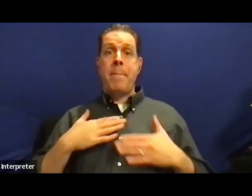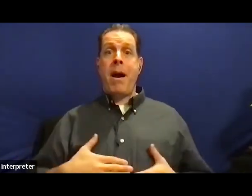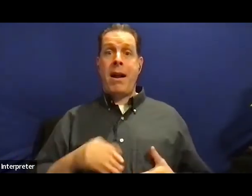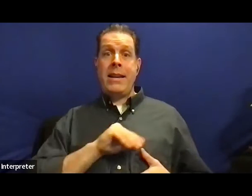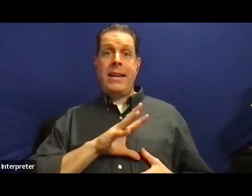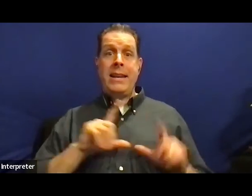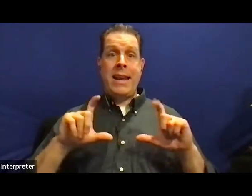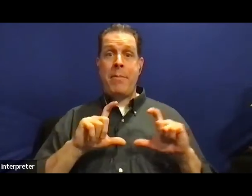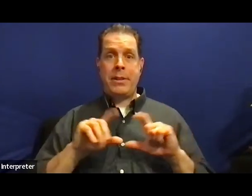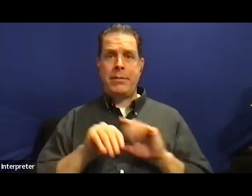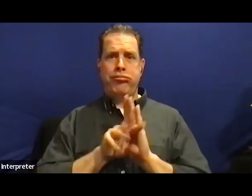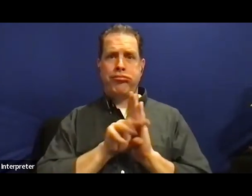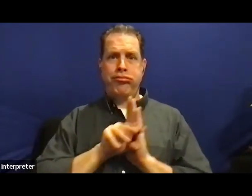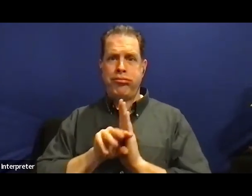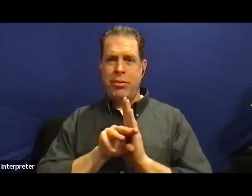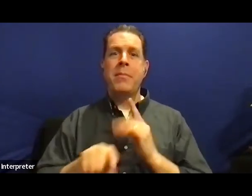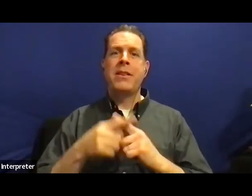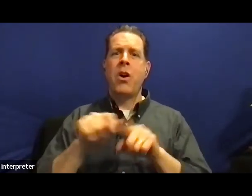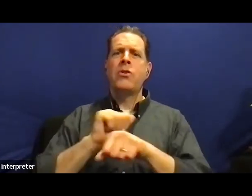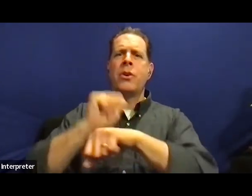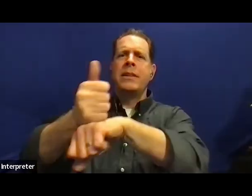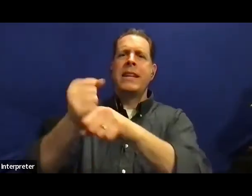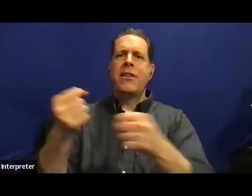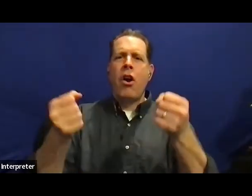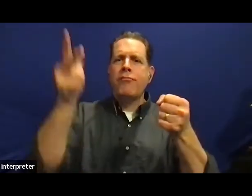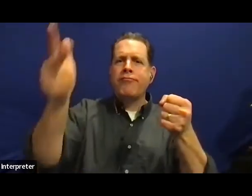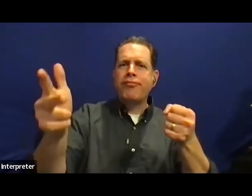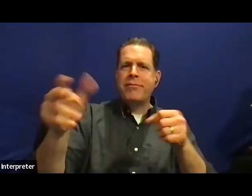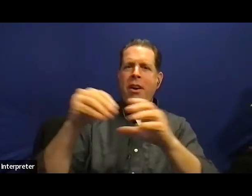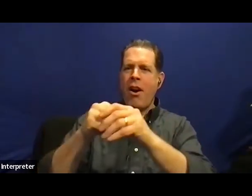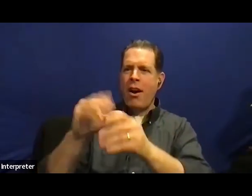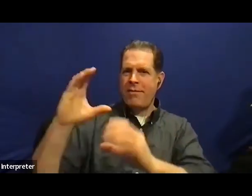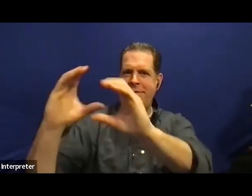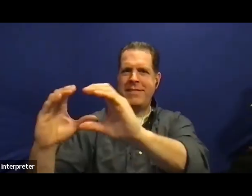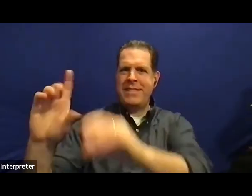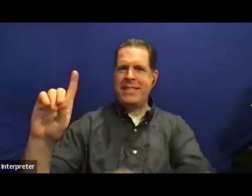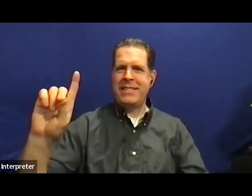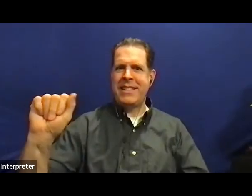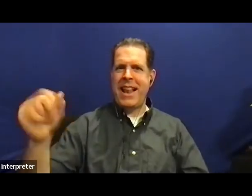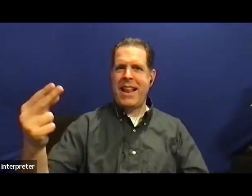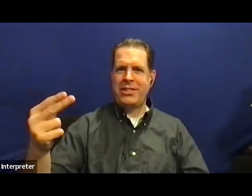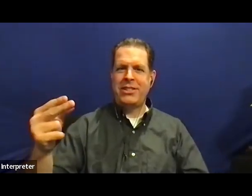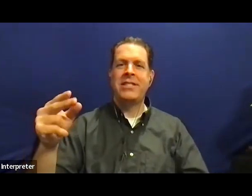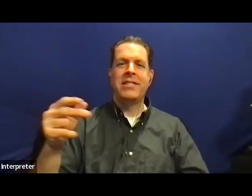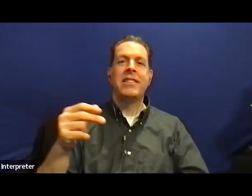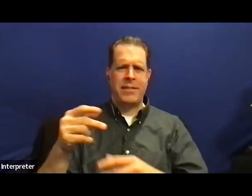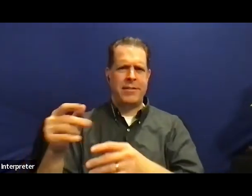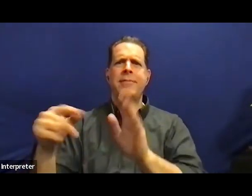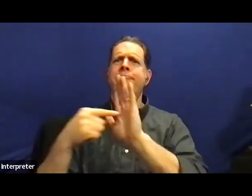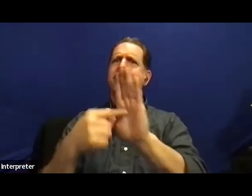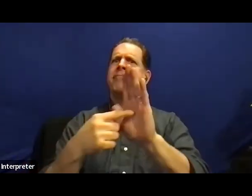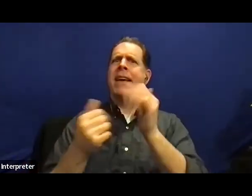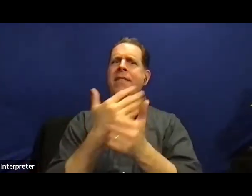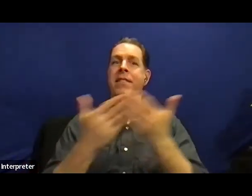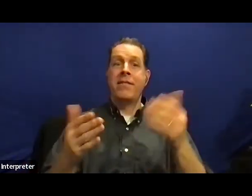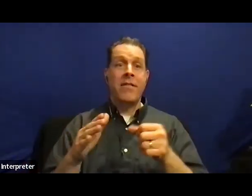dollars to purchase dash cameras to increase our efforts to become fully transparent. For a full overview